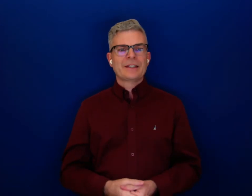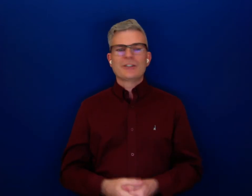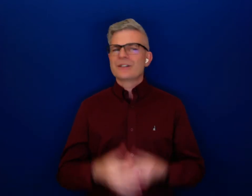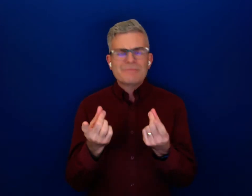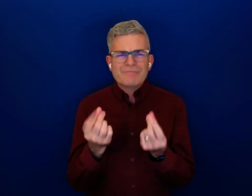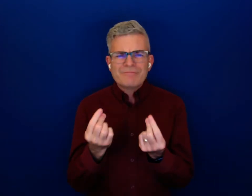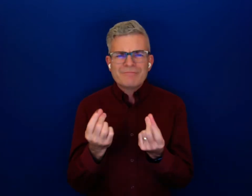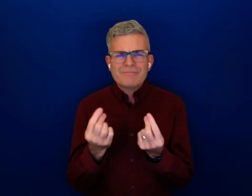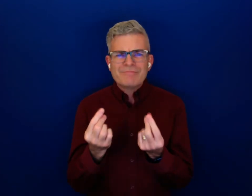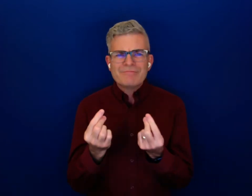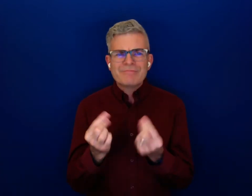Just.